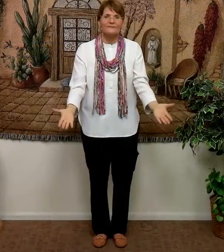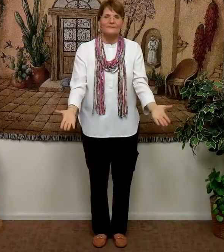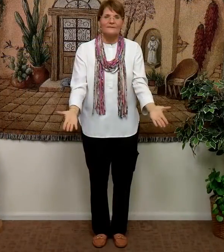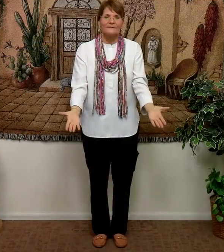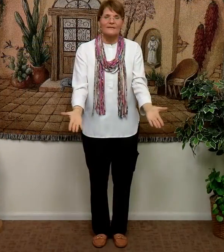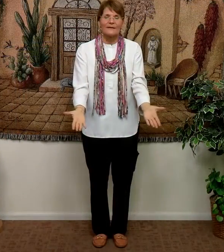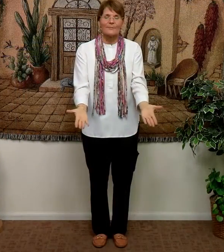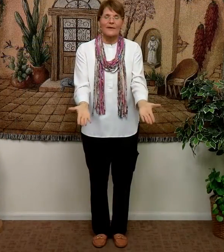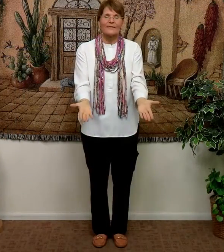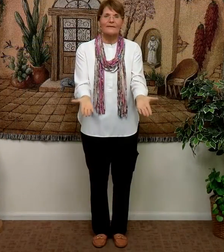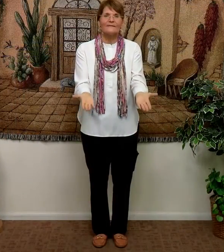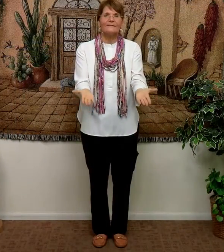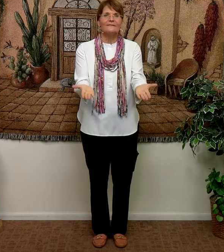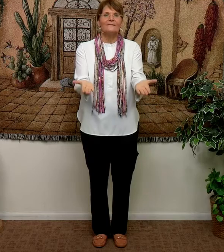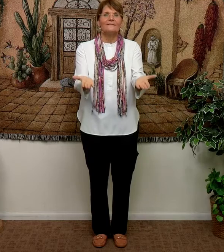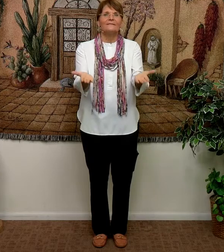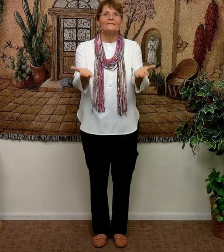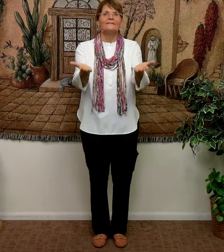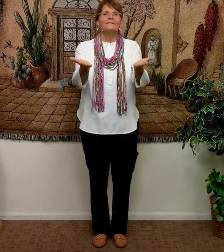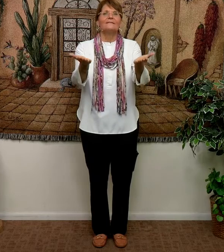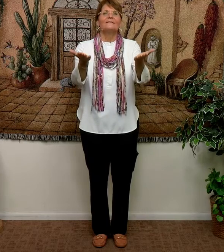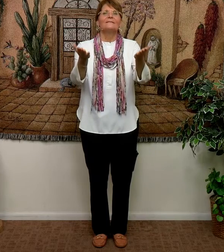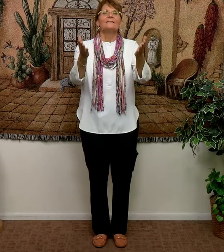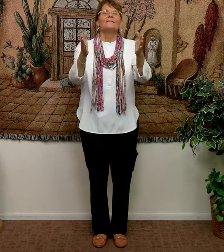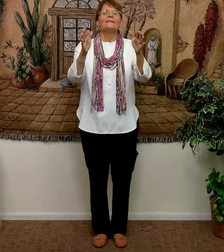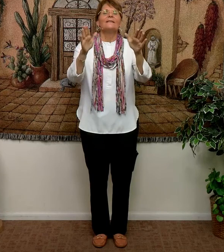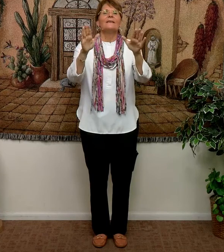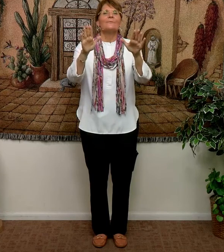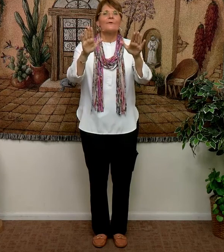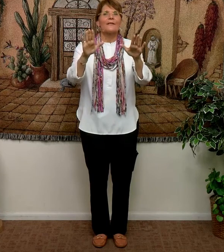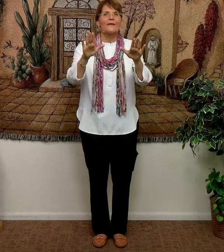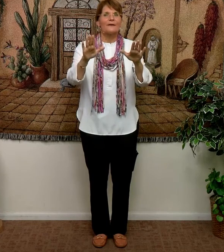take a breath in and breath out.